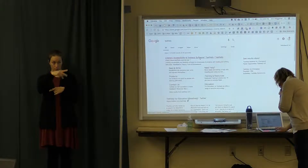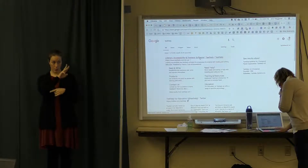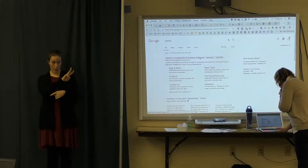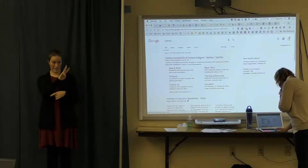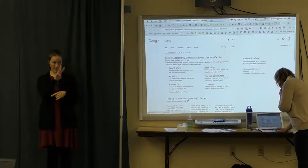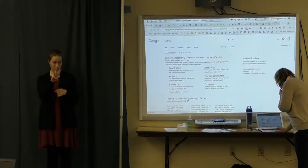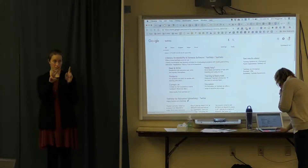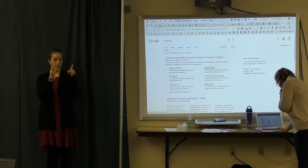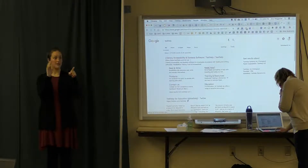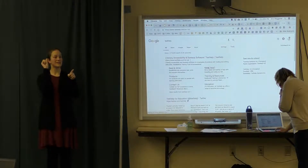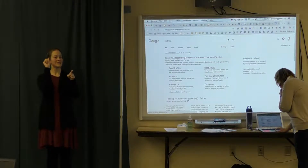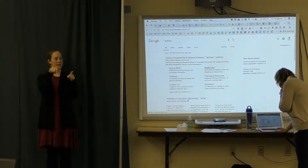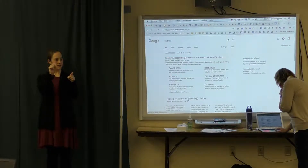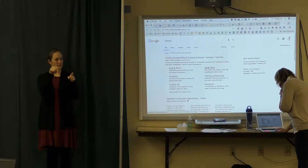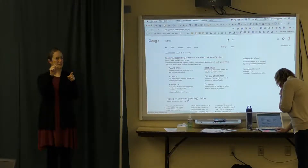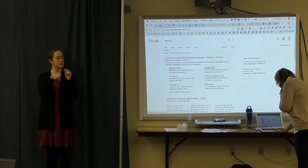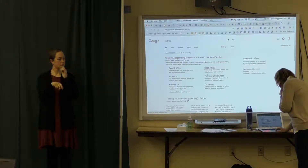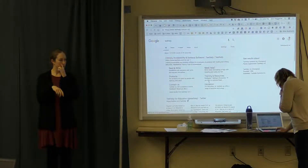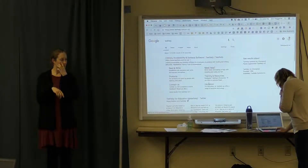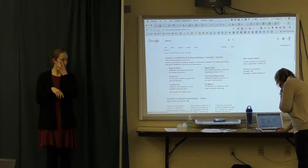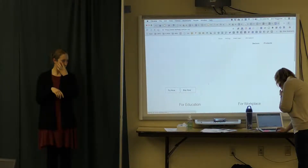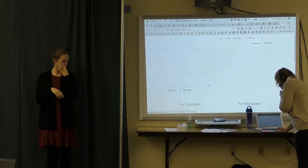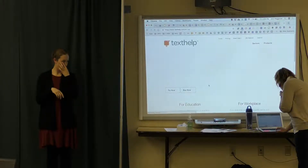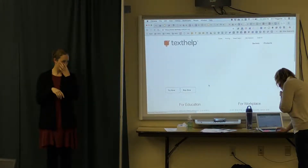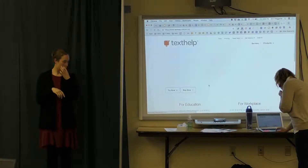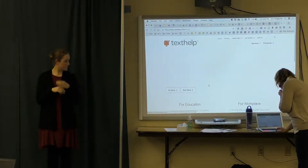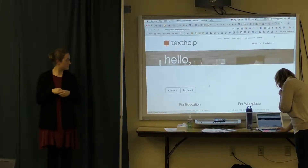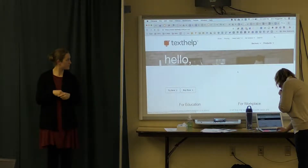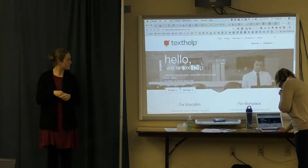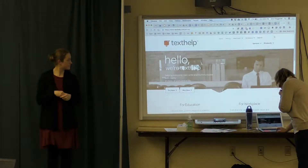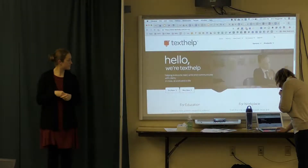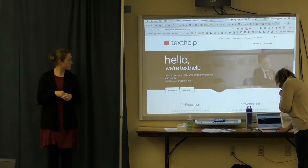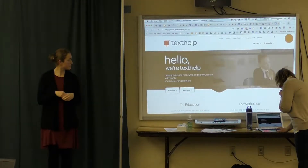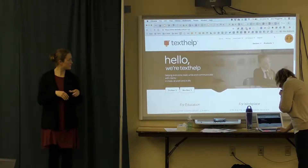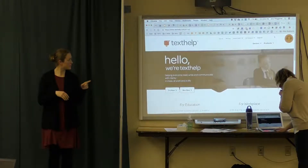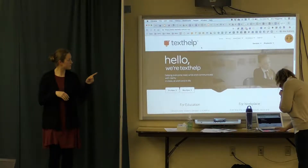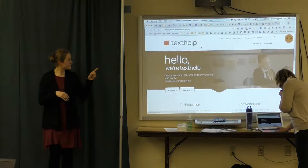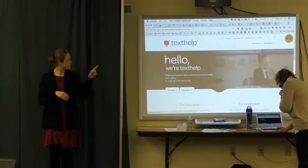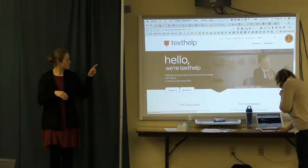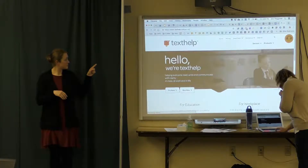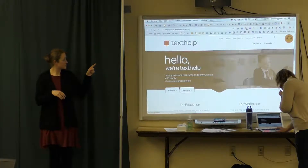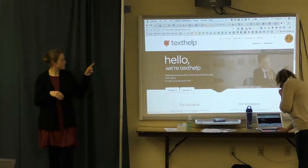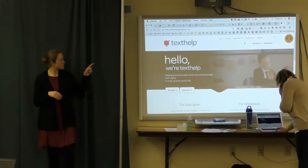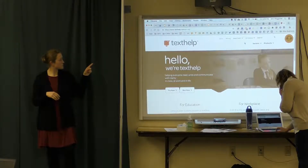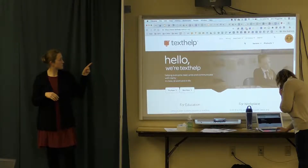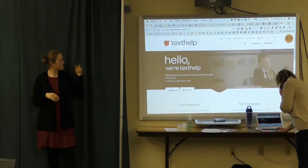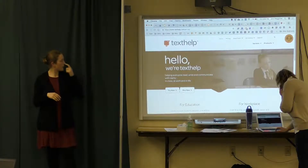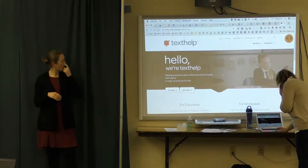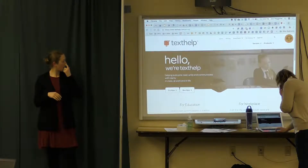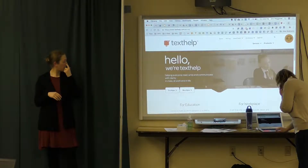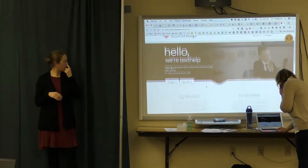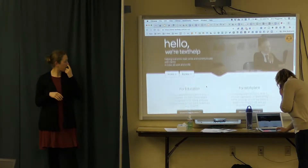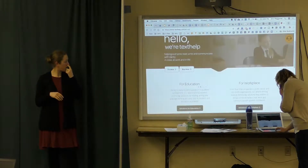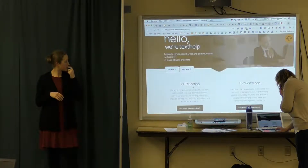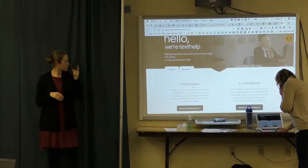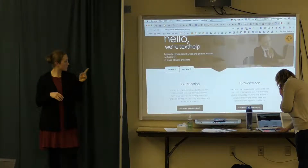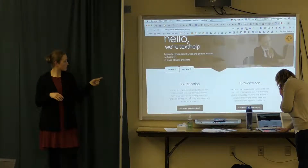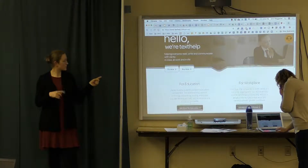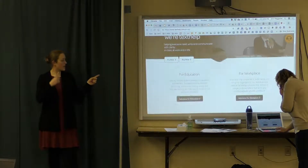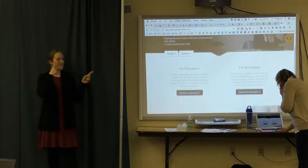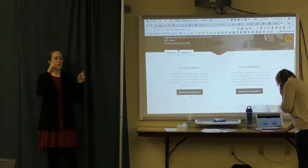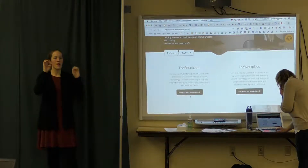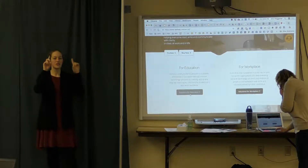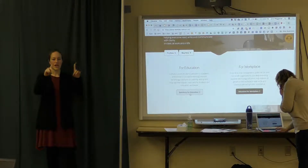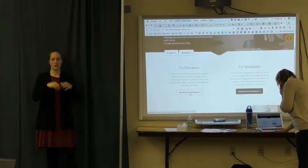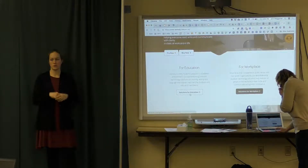Need help, pricing, Oh. education. Educate. Where does it say education? Oh, for